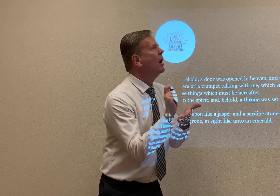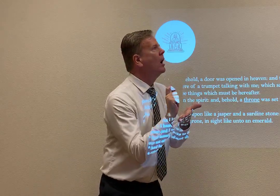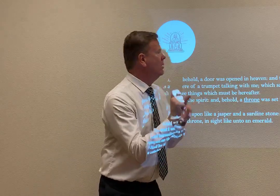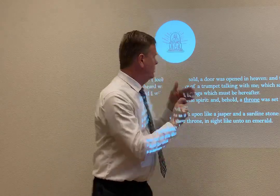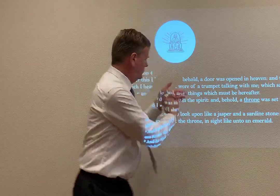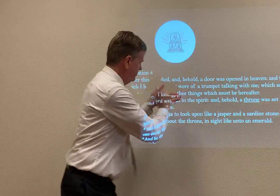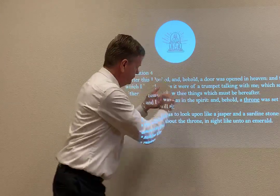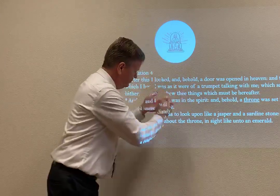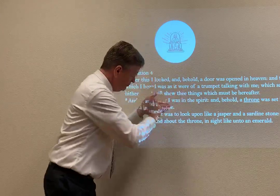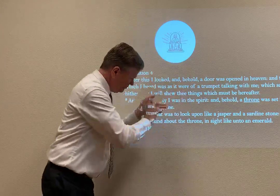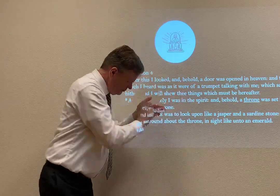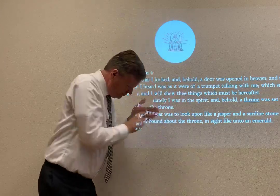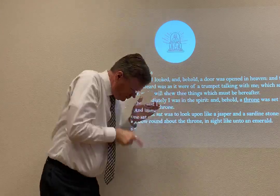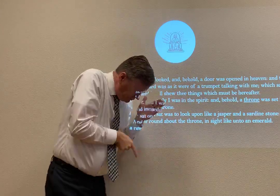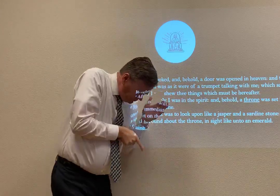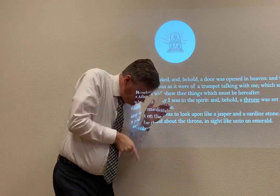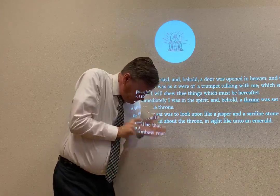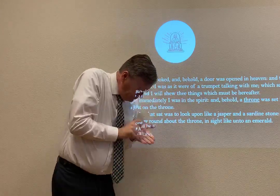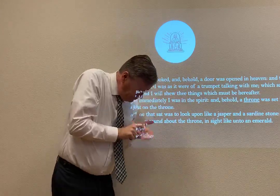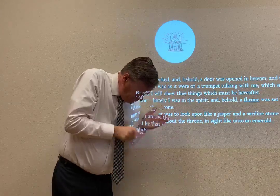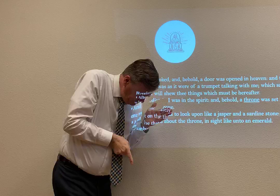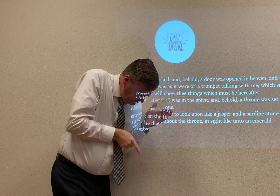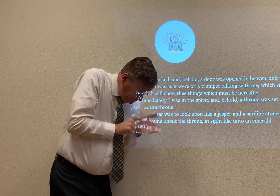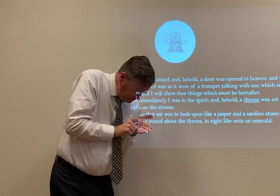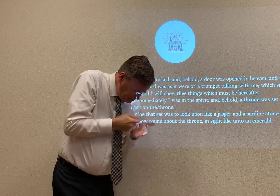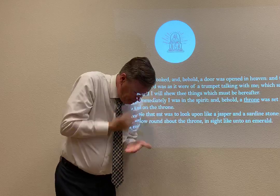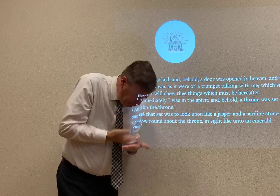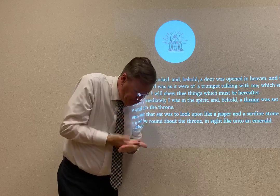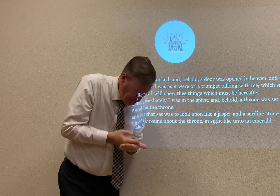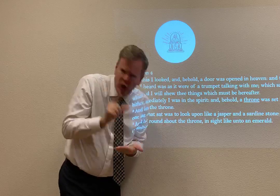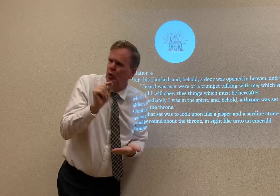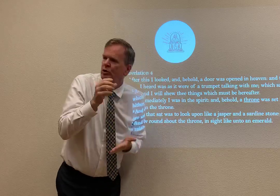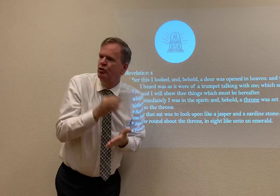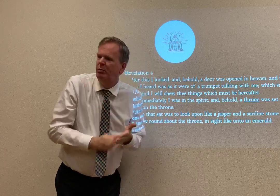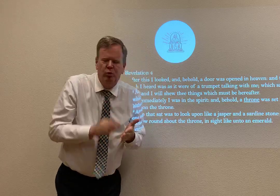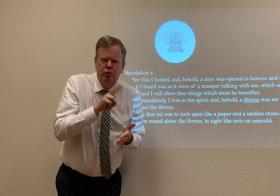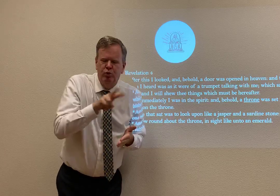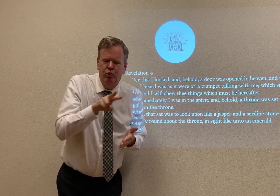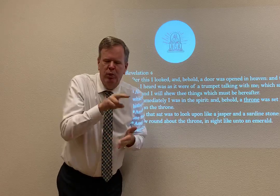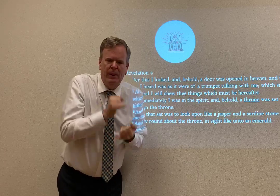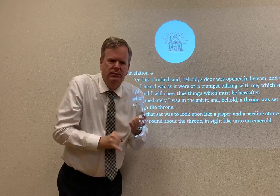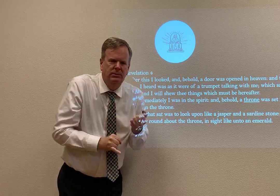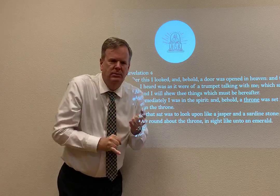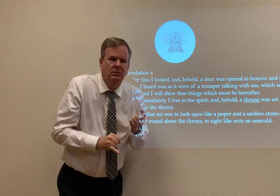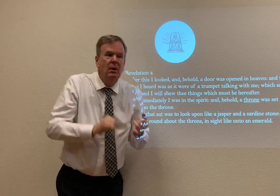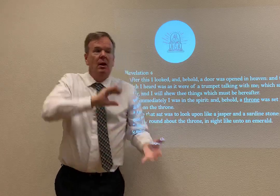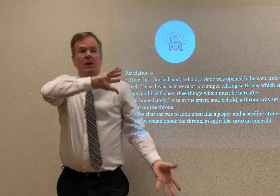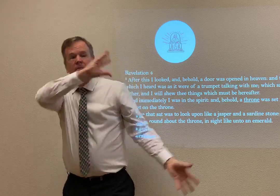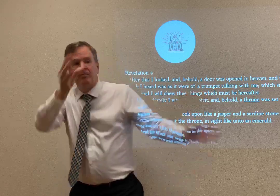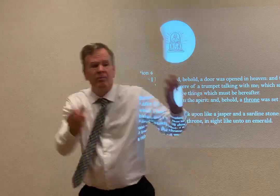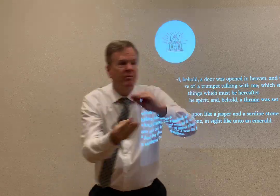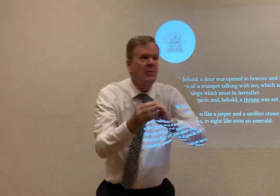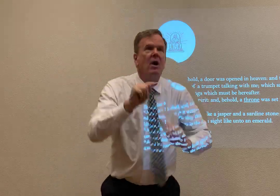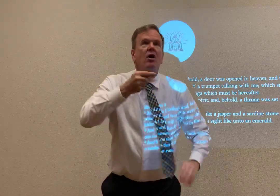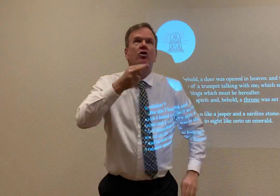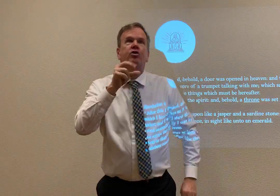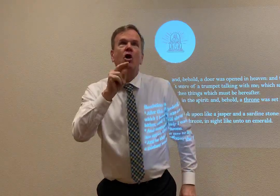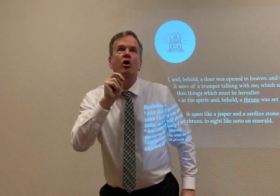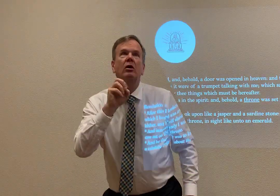Revelation chapter 4 on to the end of the book of Revelation, all the way down to chapter 22, the